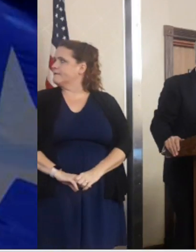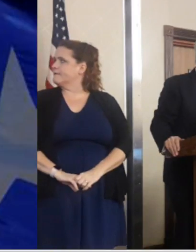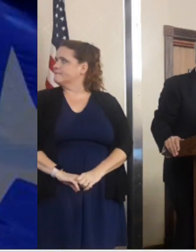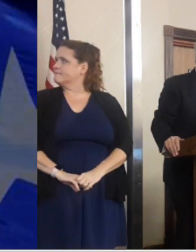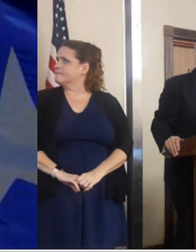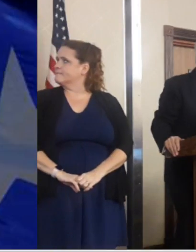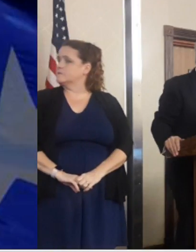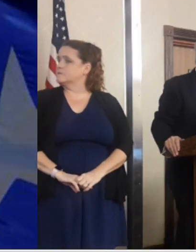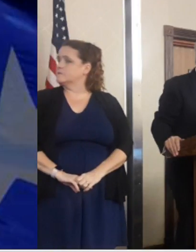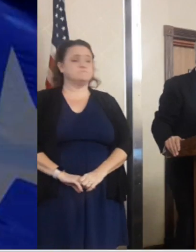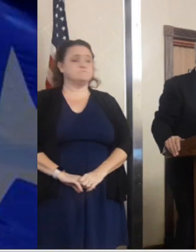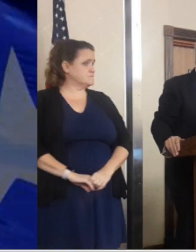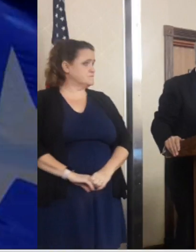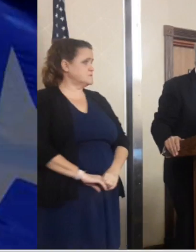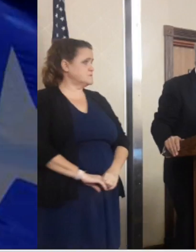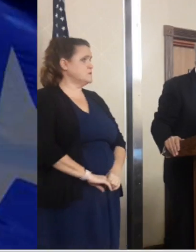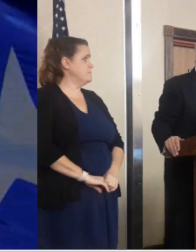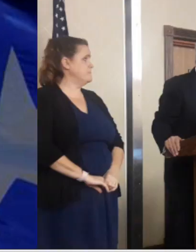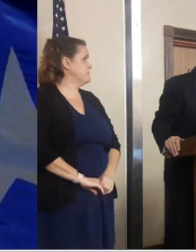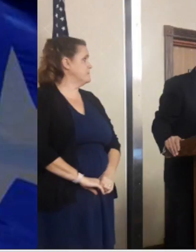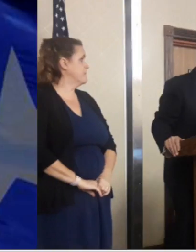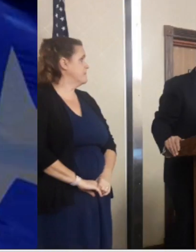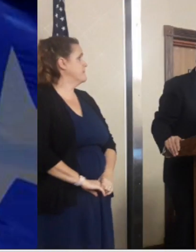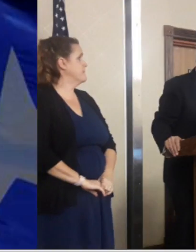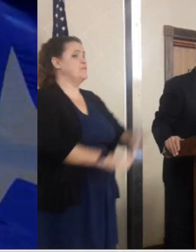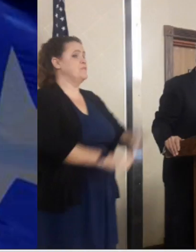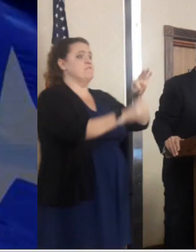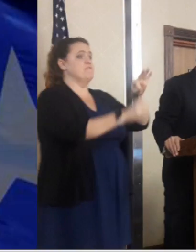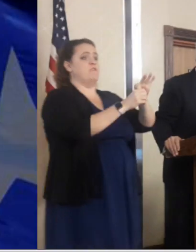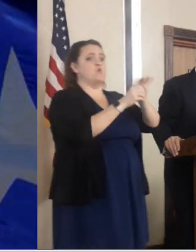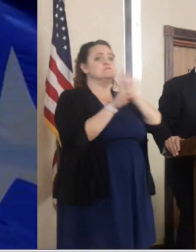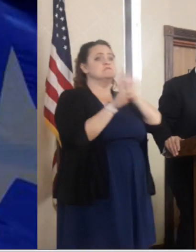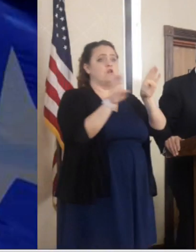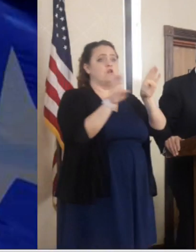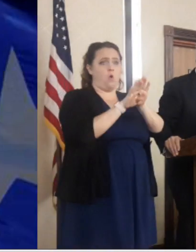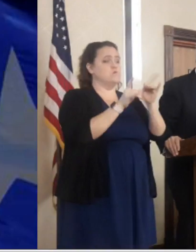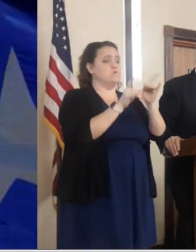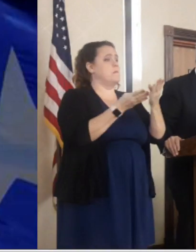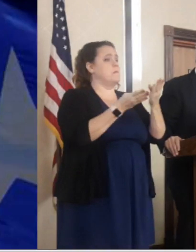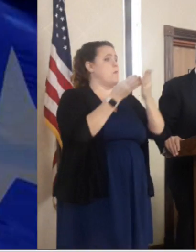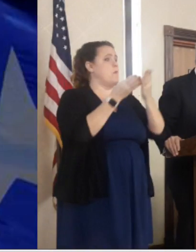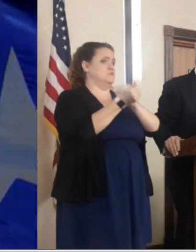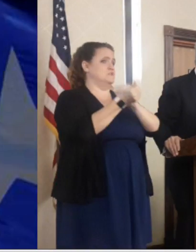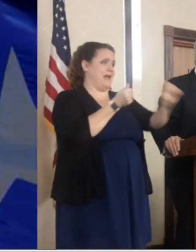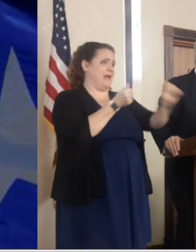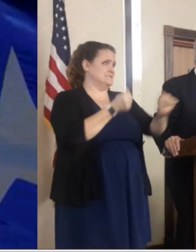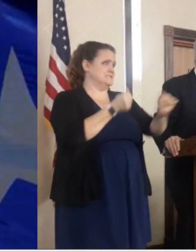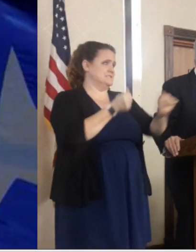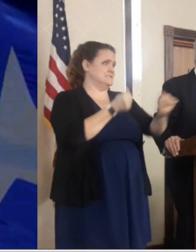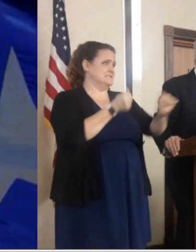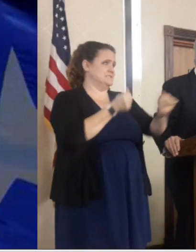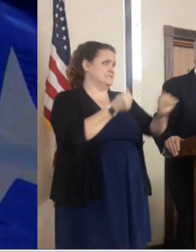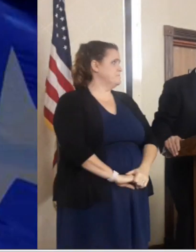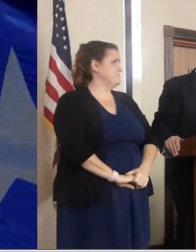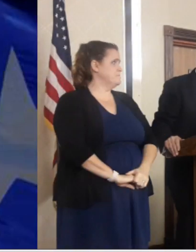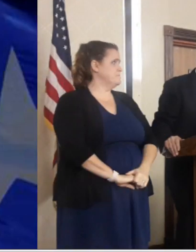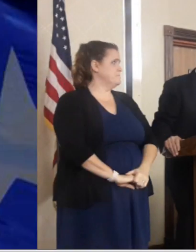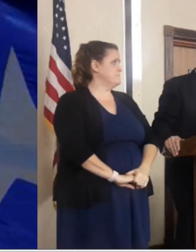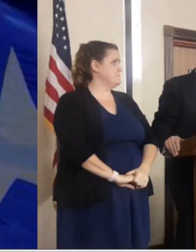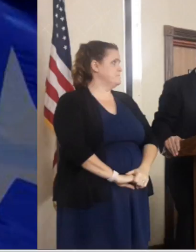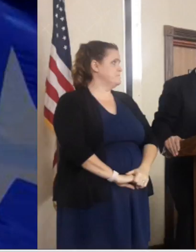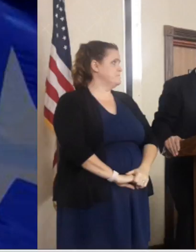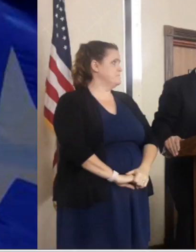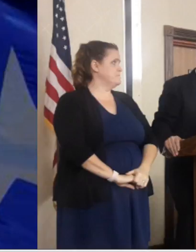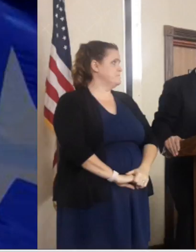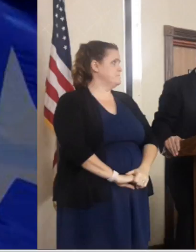Okay, so voting is closed. The motion passes. The amendment passes.